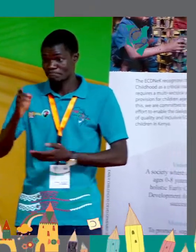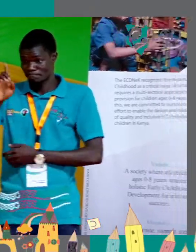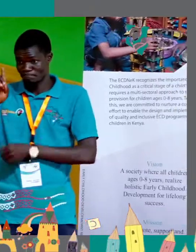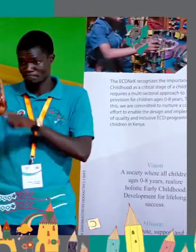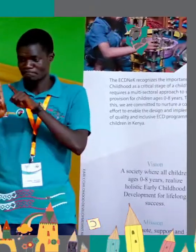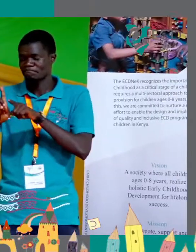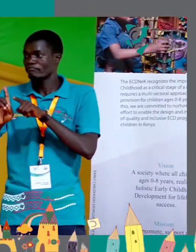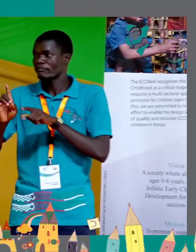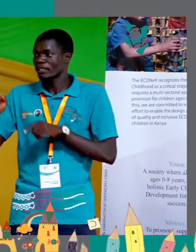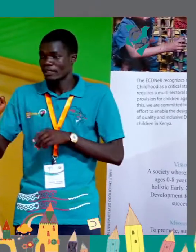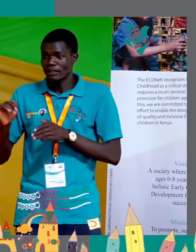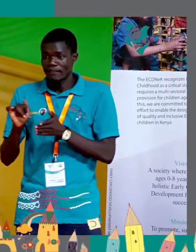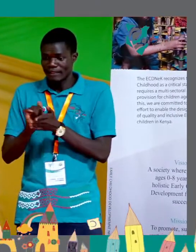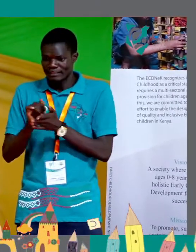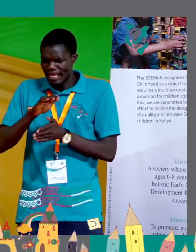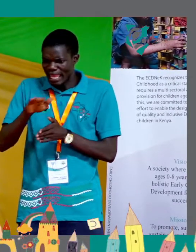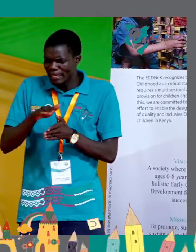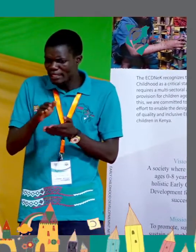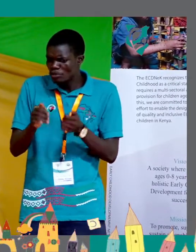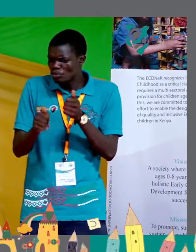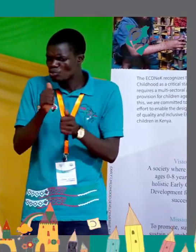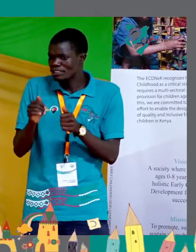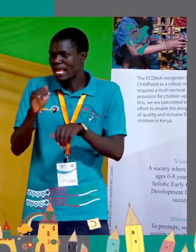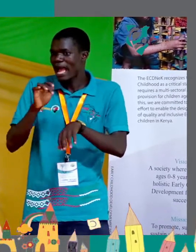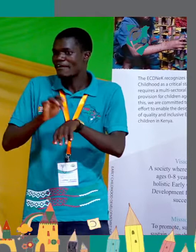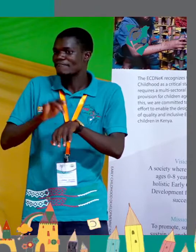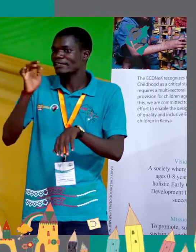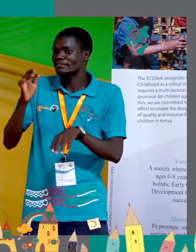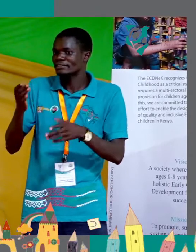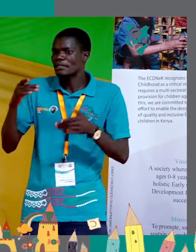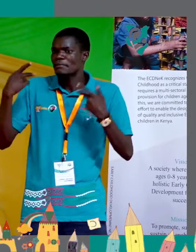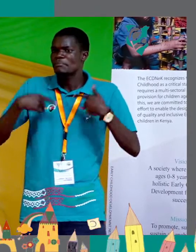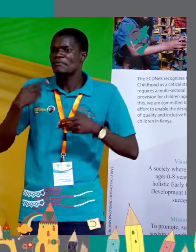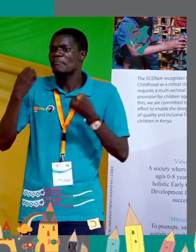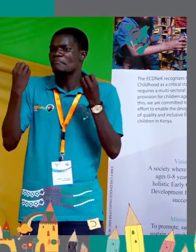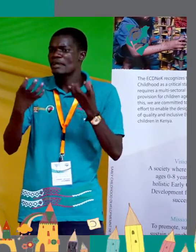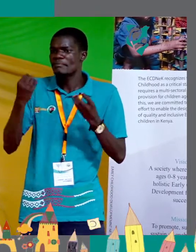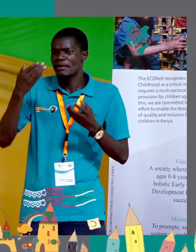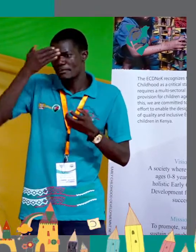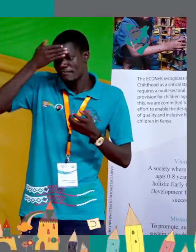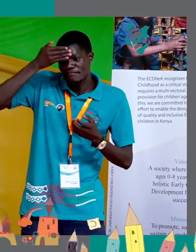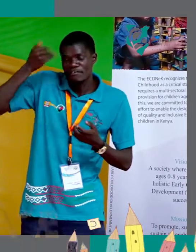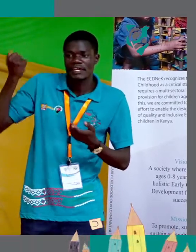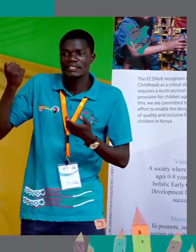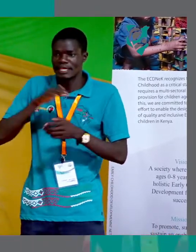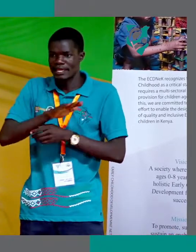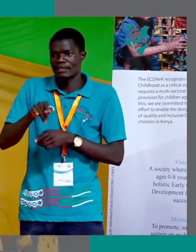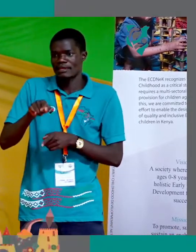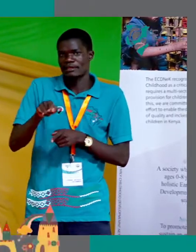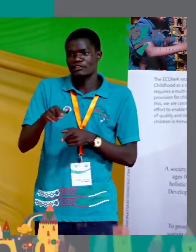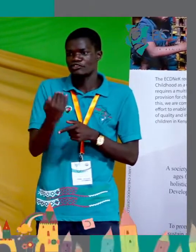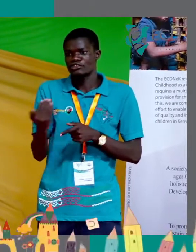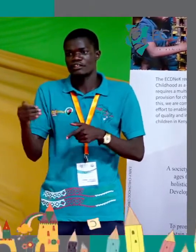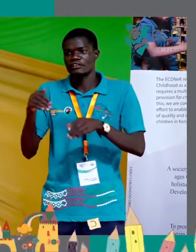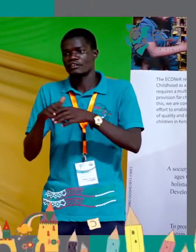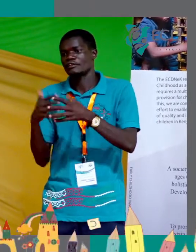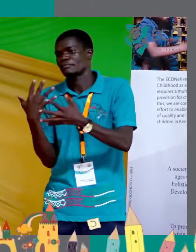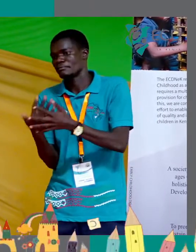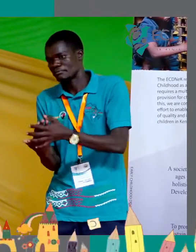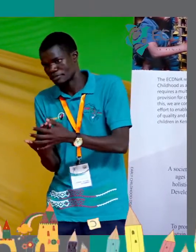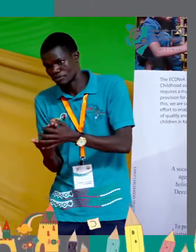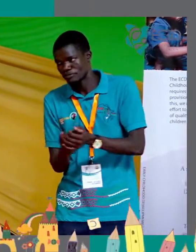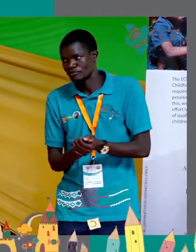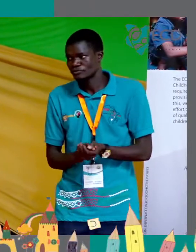the faces that are most forgotten. And I think it's just a call to remind us that it's a space we need to think